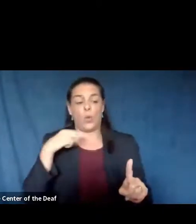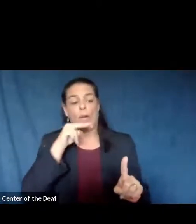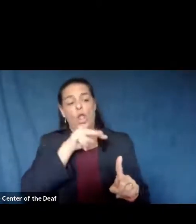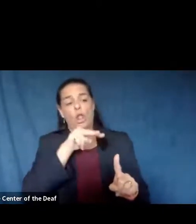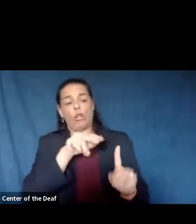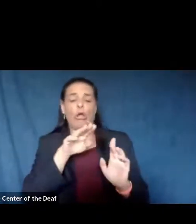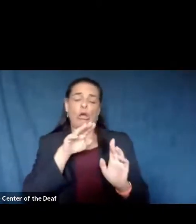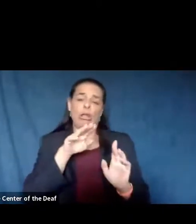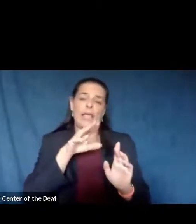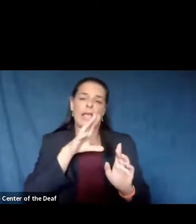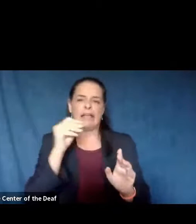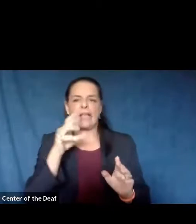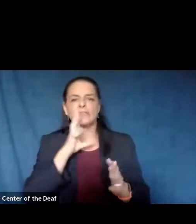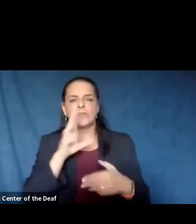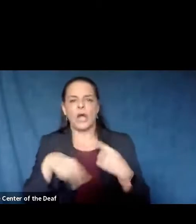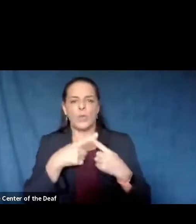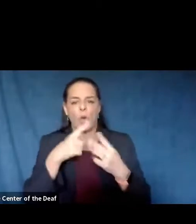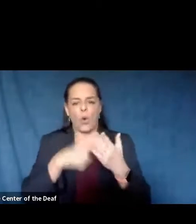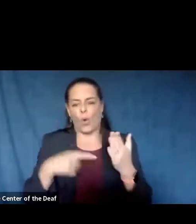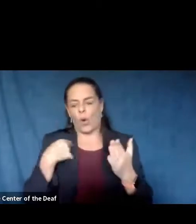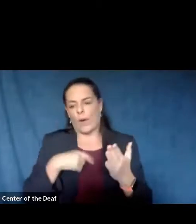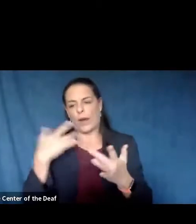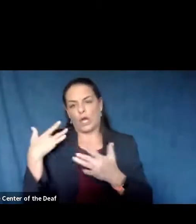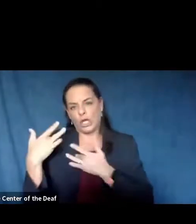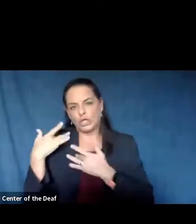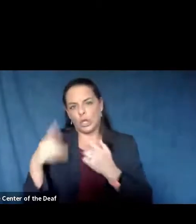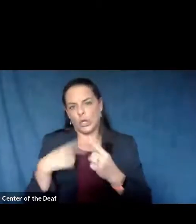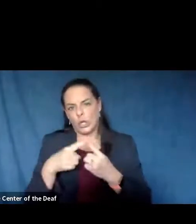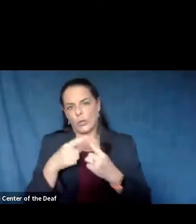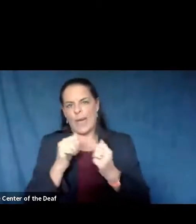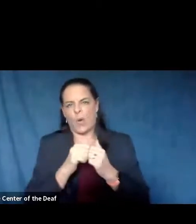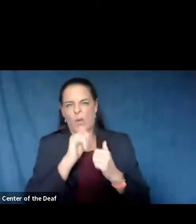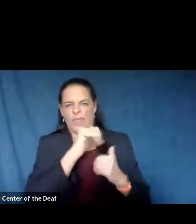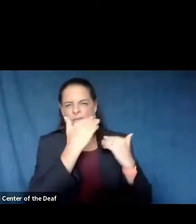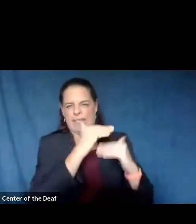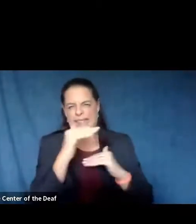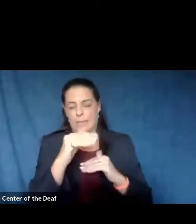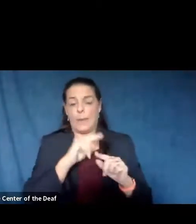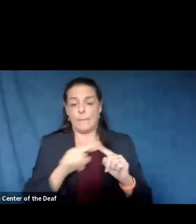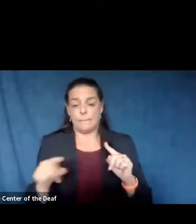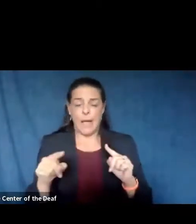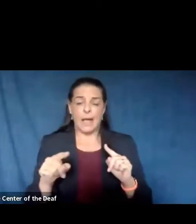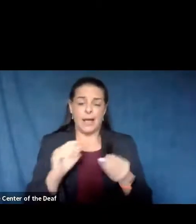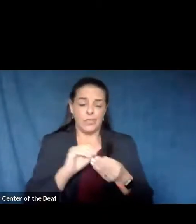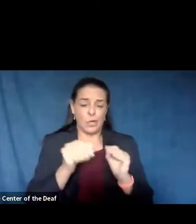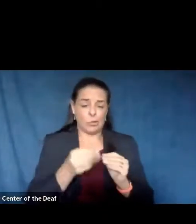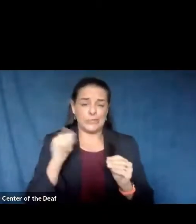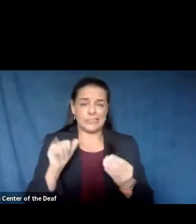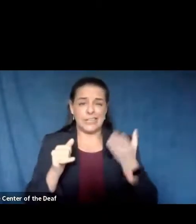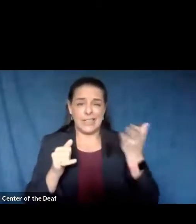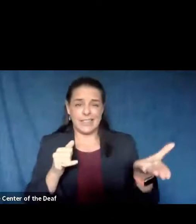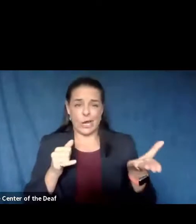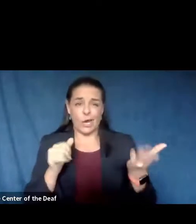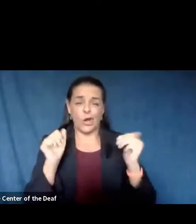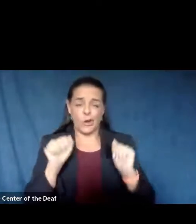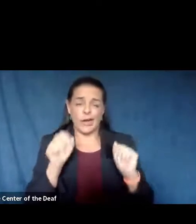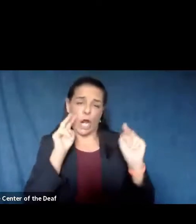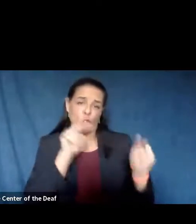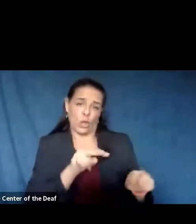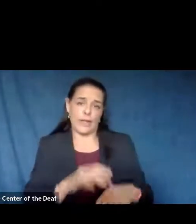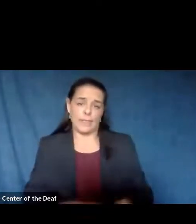about what we are concerned about with the limitations of that data, but the trends are still there and can absolutely be looked